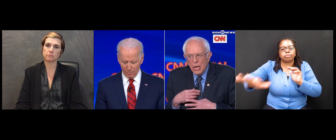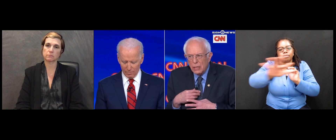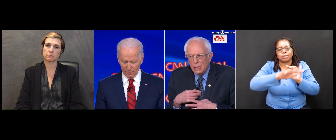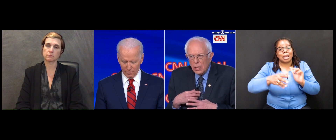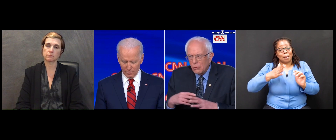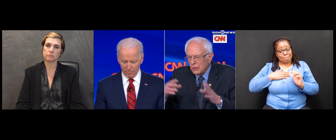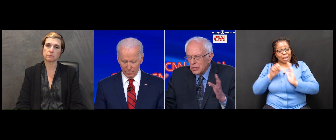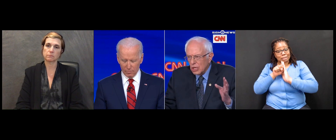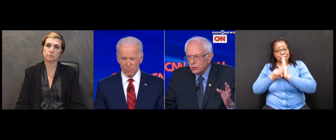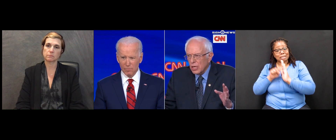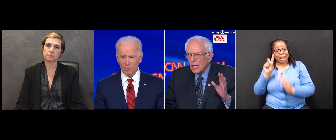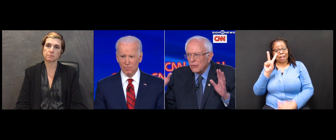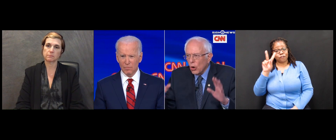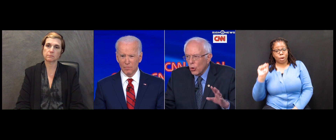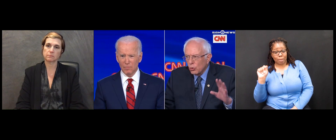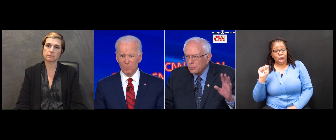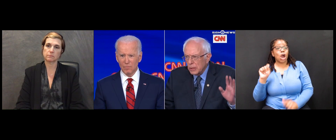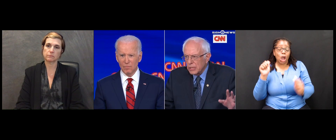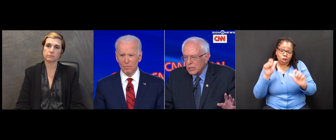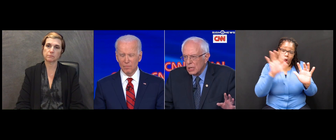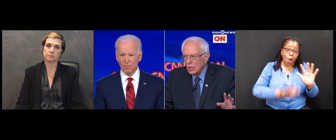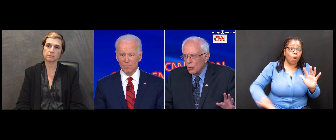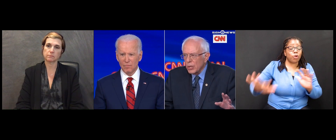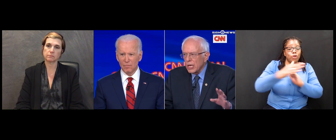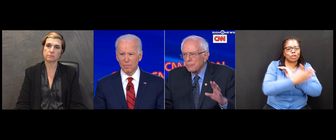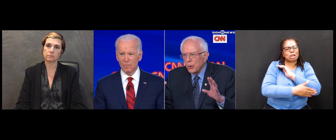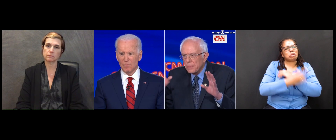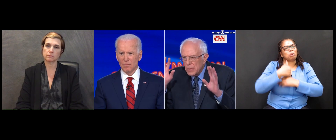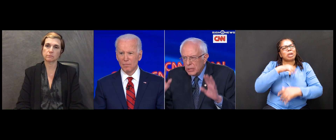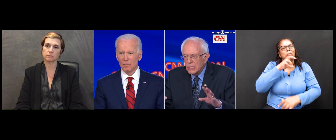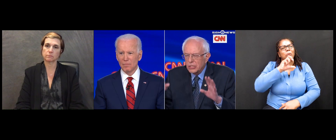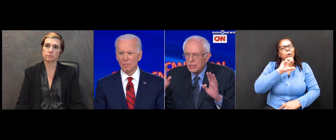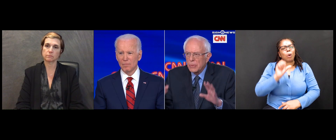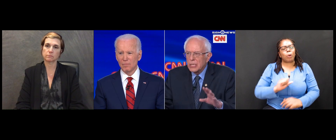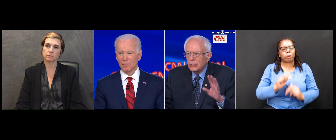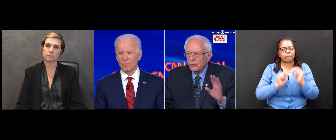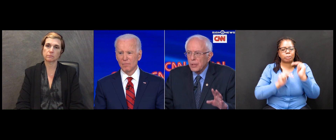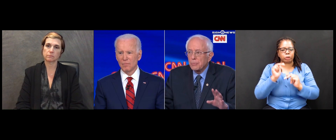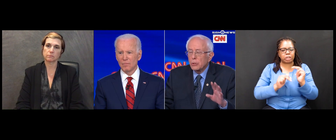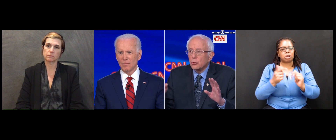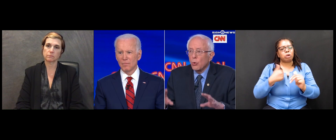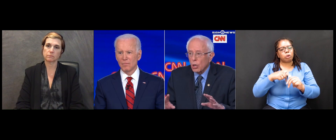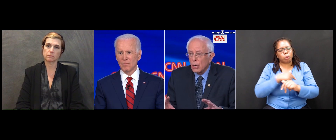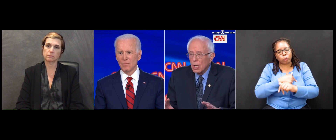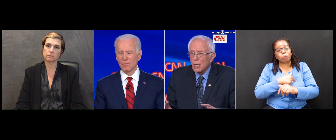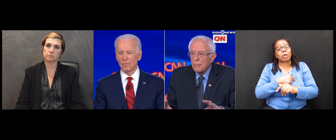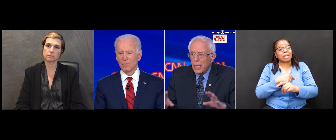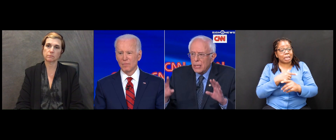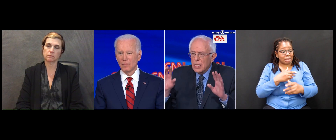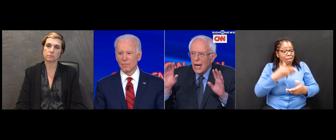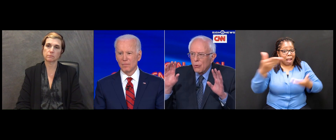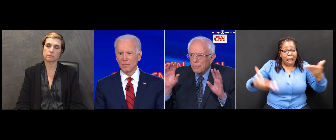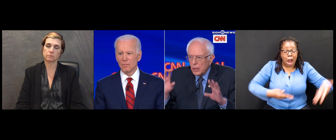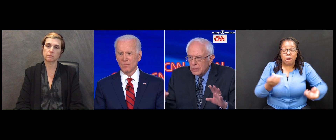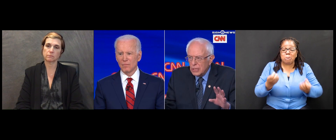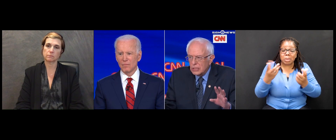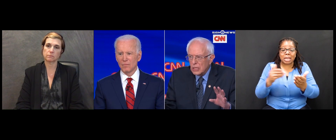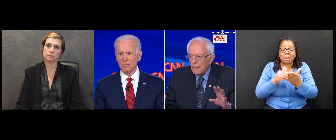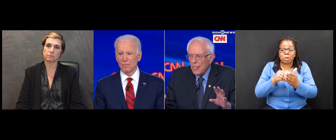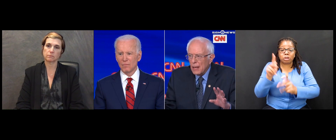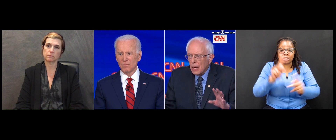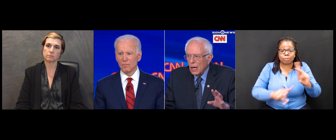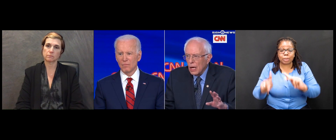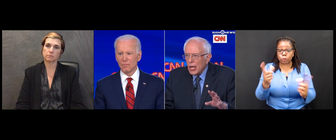state of Vermont, and around this country got a lot of old buildings. We can put millions and millions of people to work making our